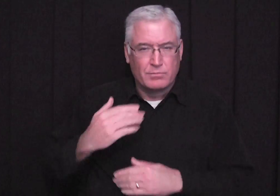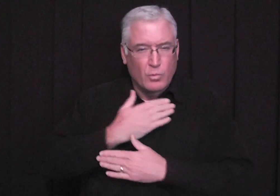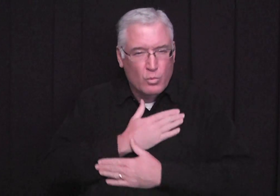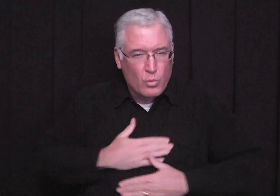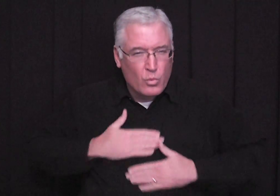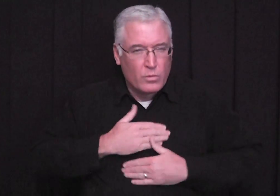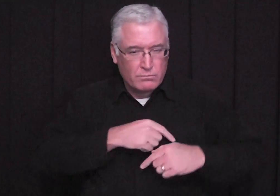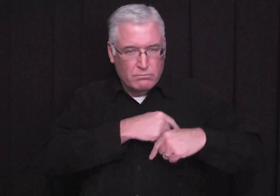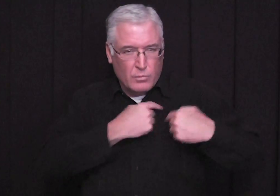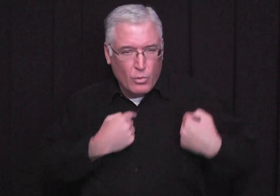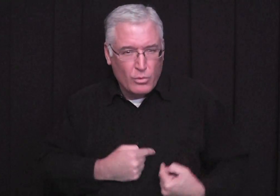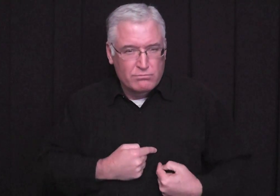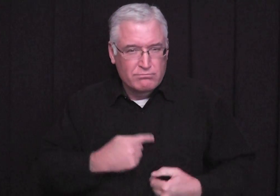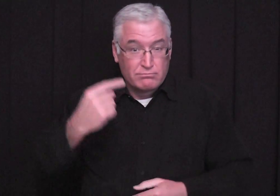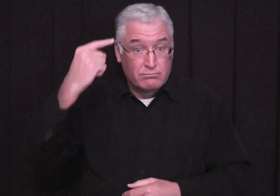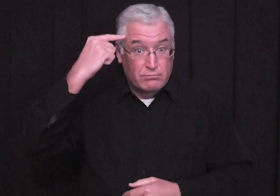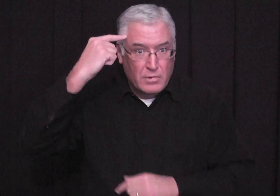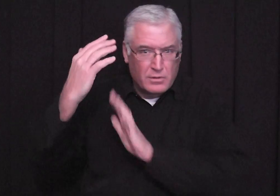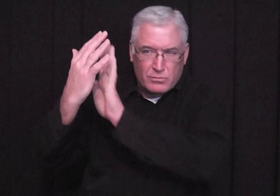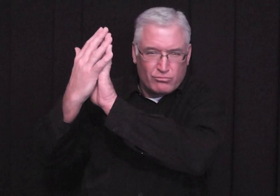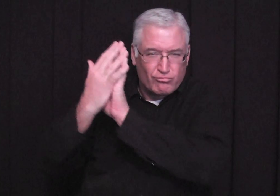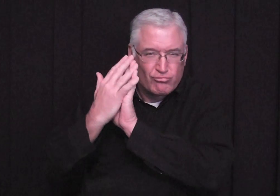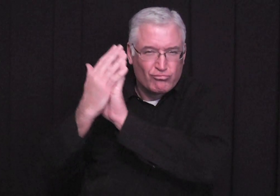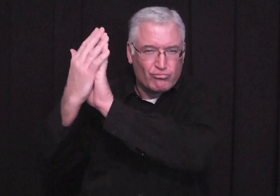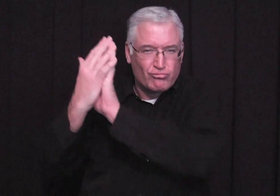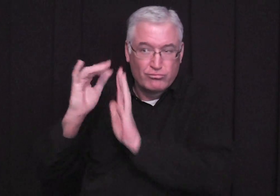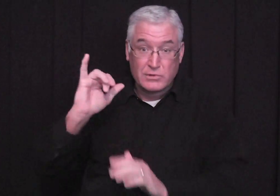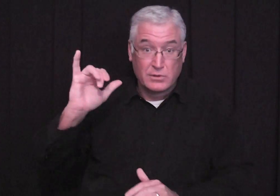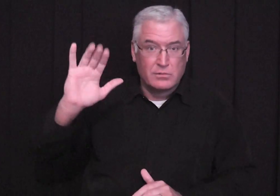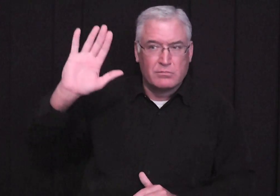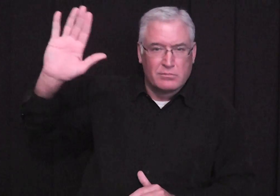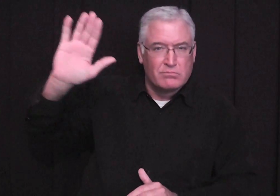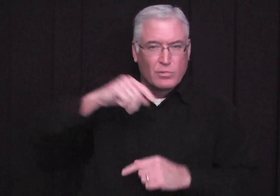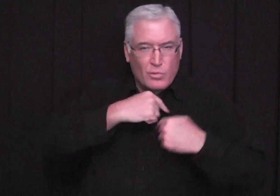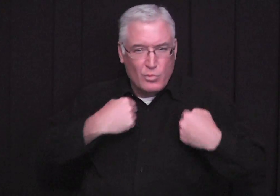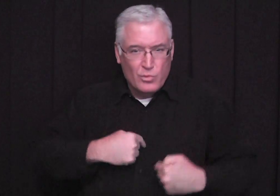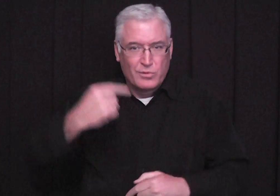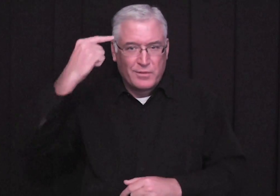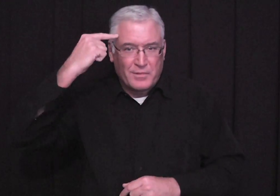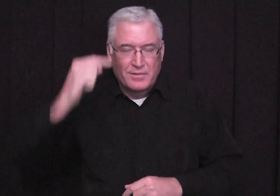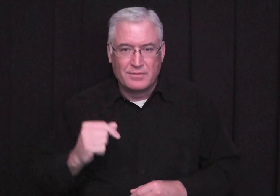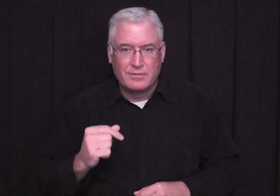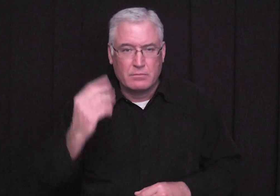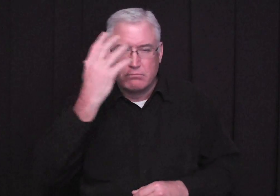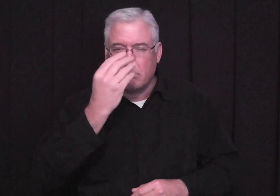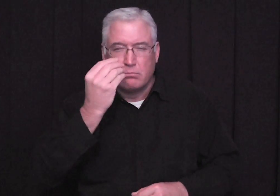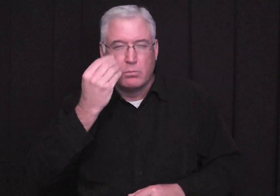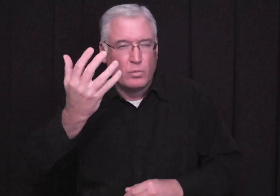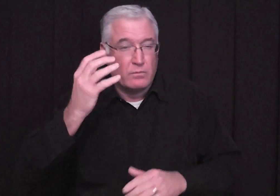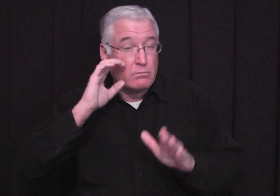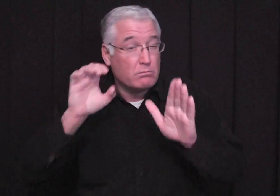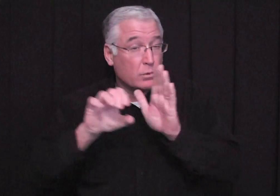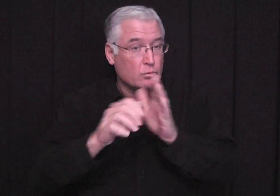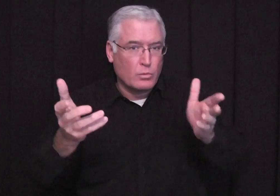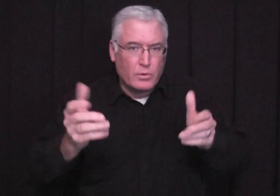He wants us to know him and enjoy him with our minds and with our hearts, the same as he loves us. This